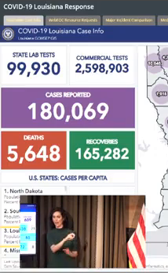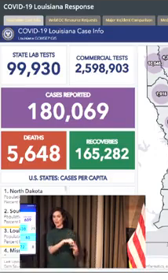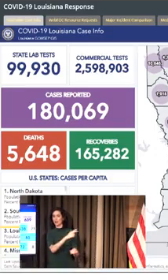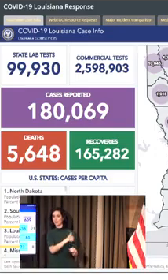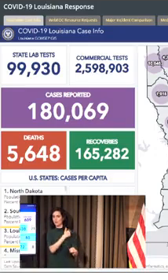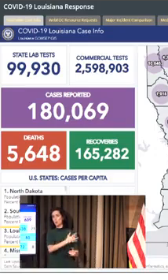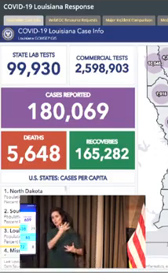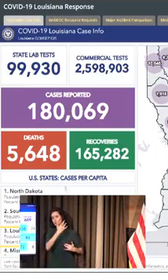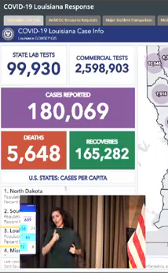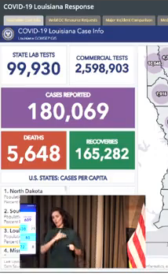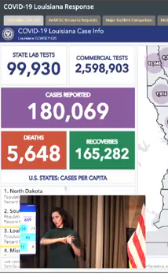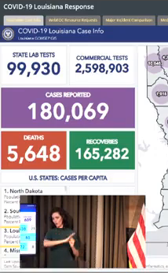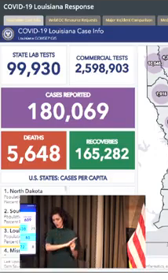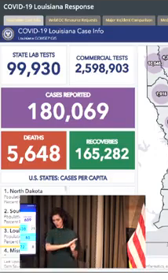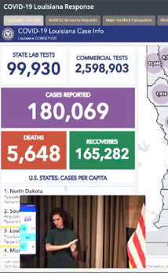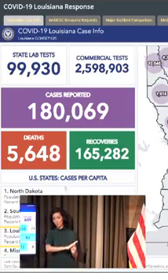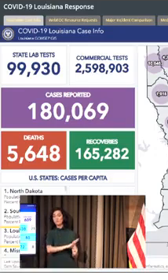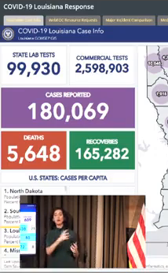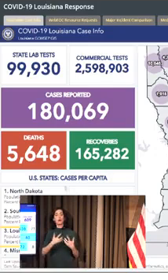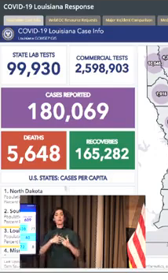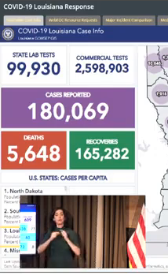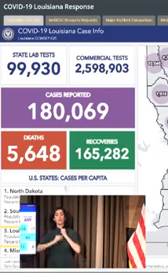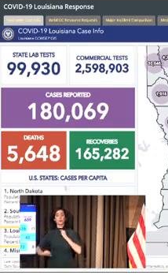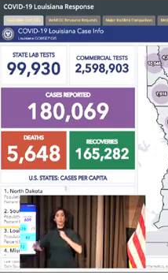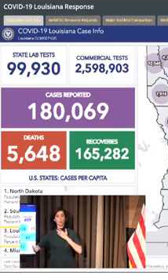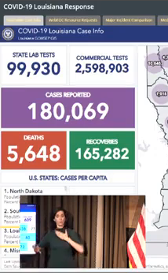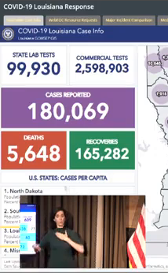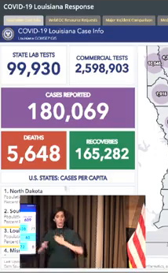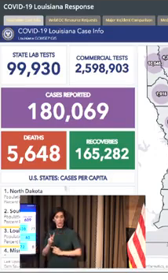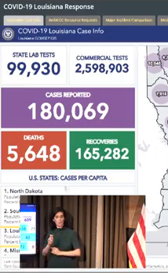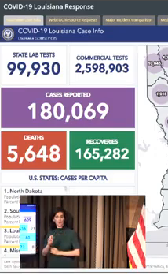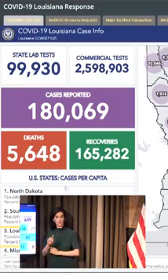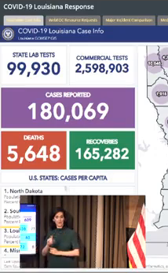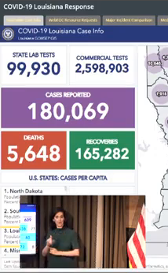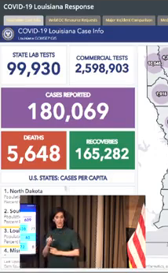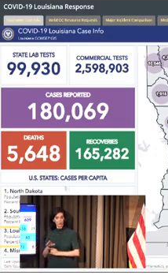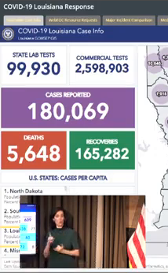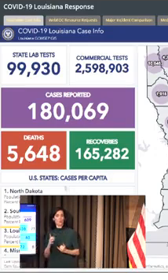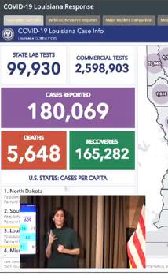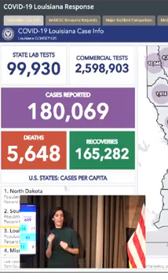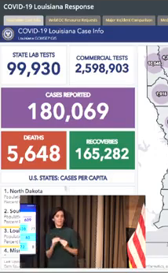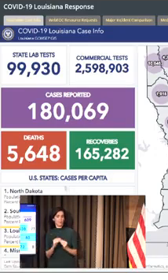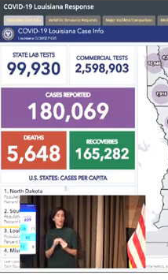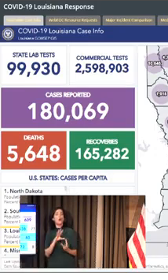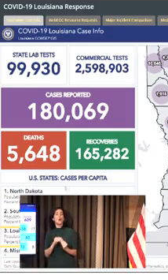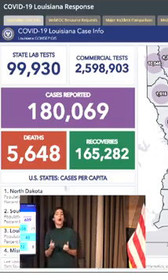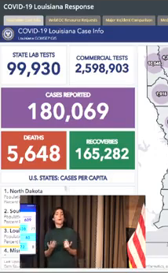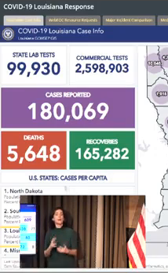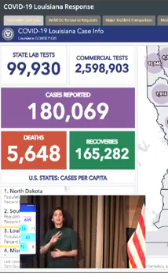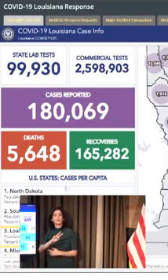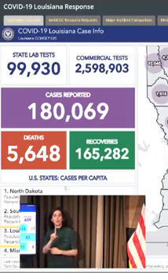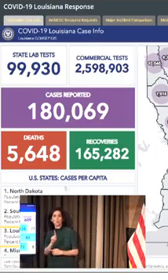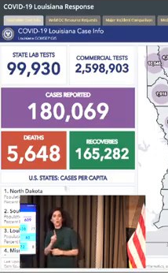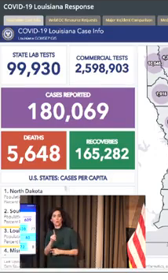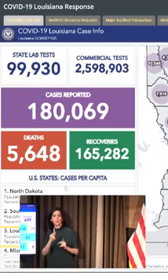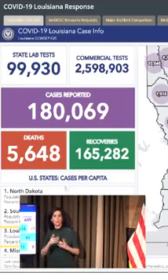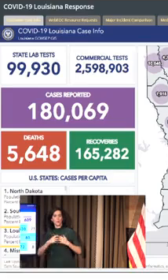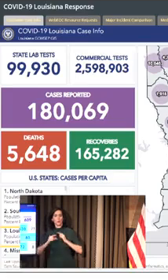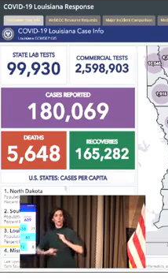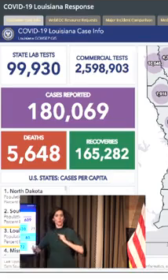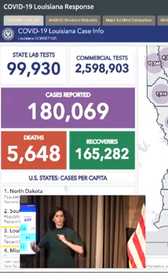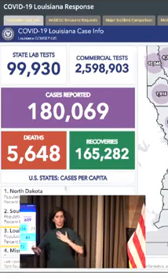COVID-19. Ventilator use is also up a bit today, about 5, with a total of 71